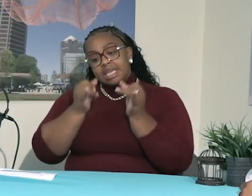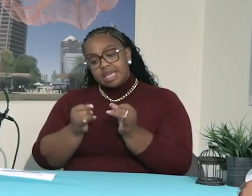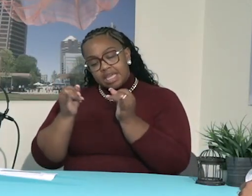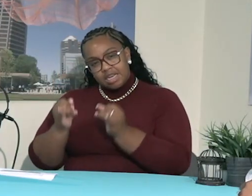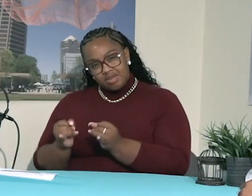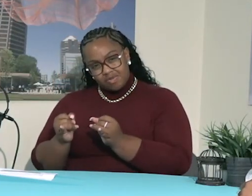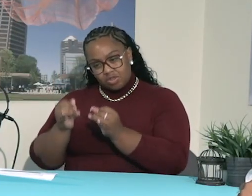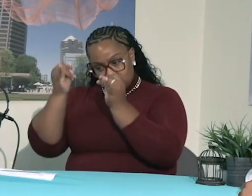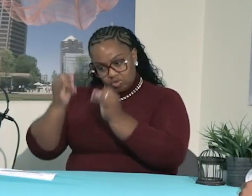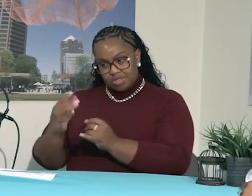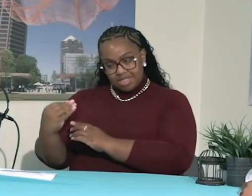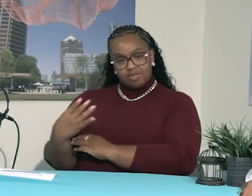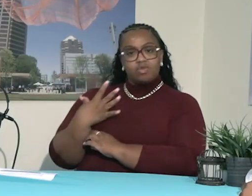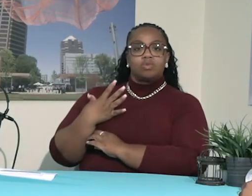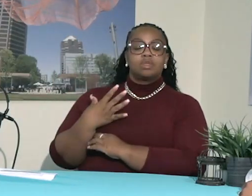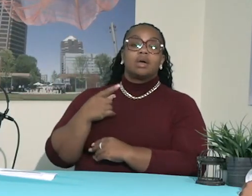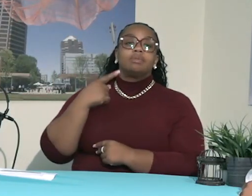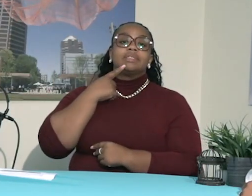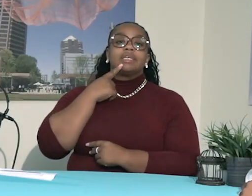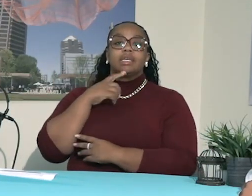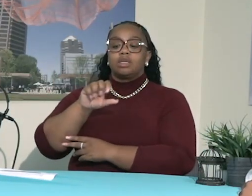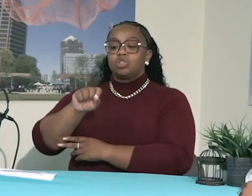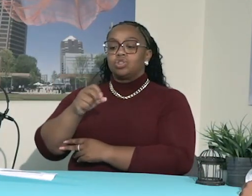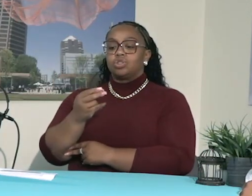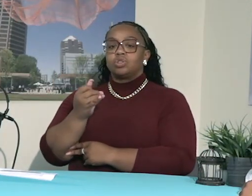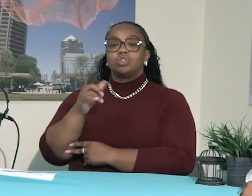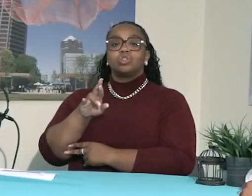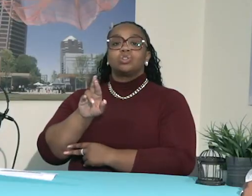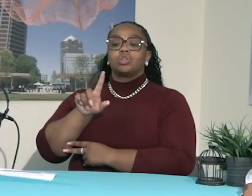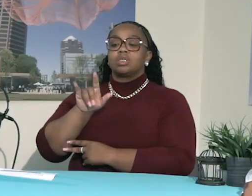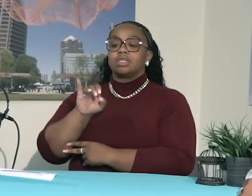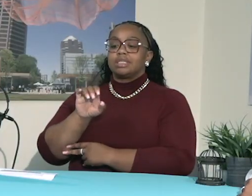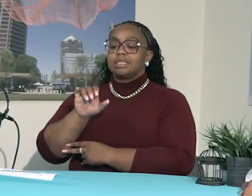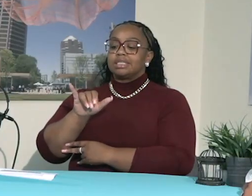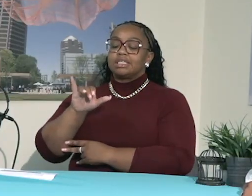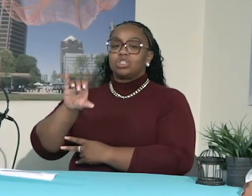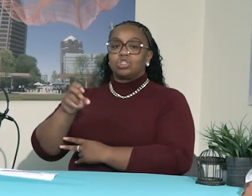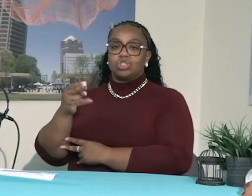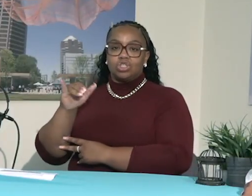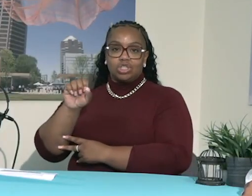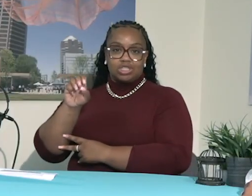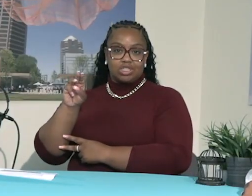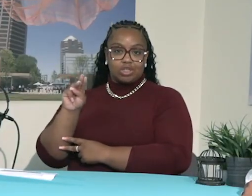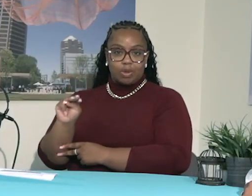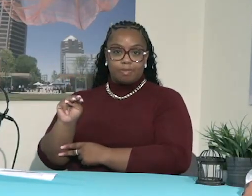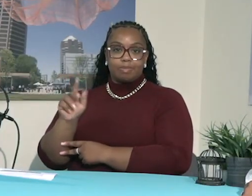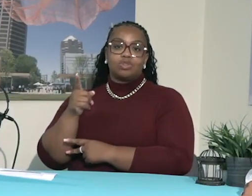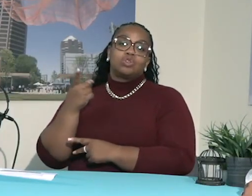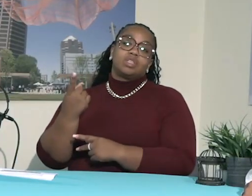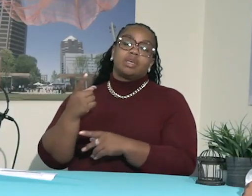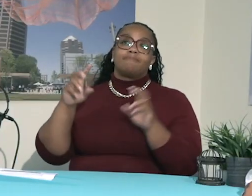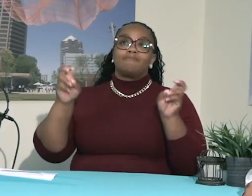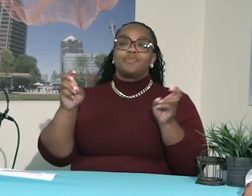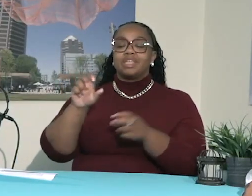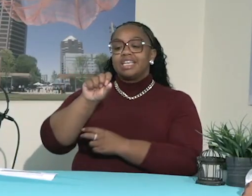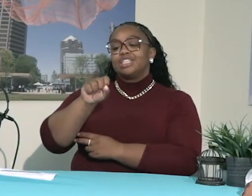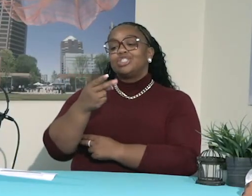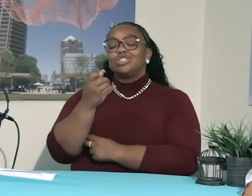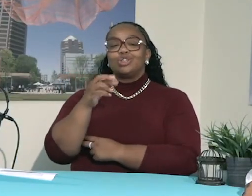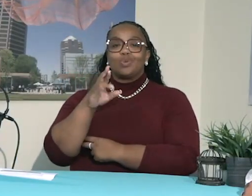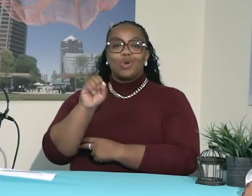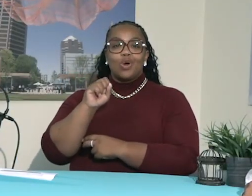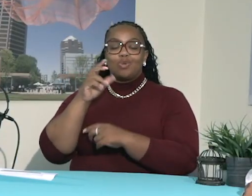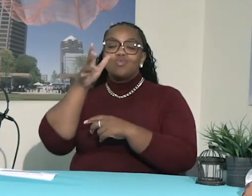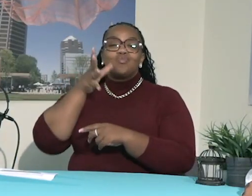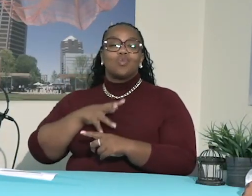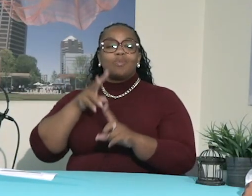say Shirley Chisholm is actually one of my sheroes, I guess you would say. She was a trailblazer for civil rights. Her famous